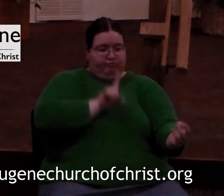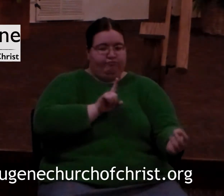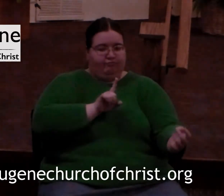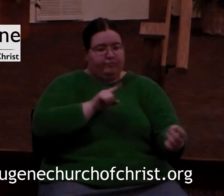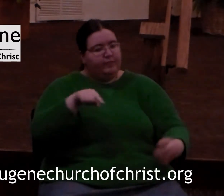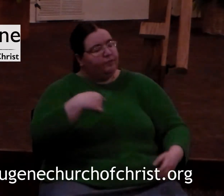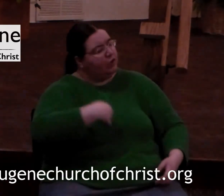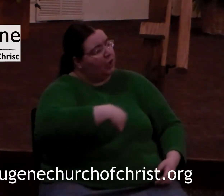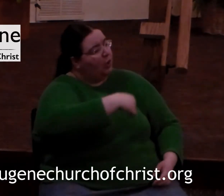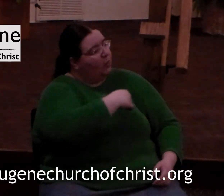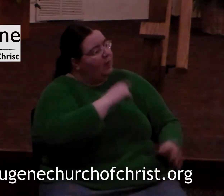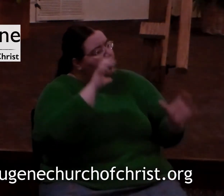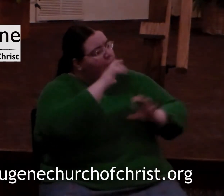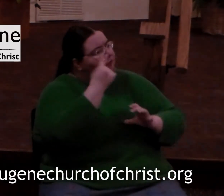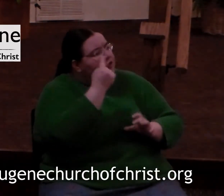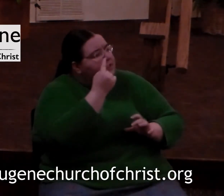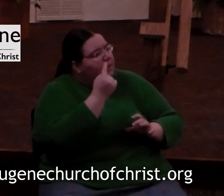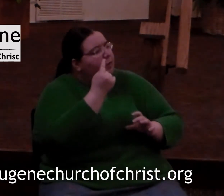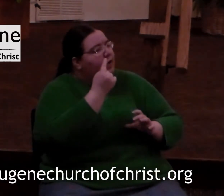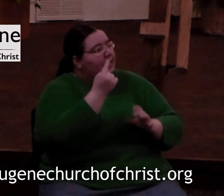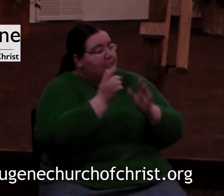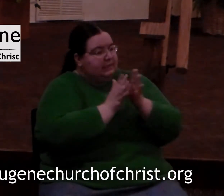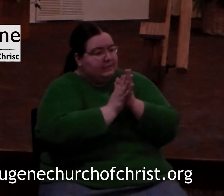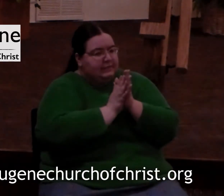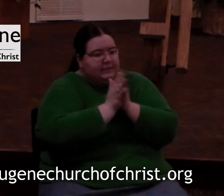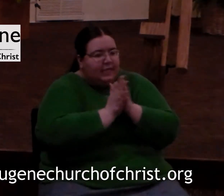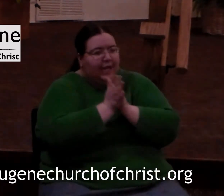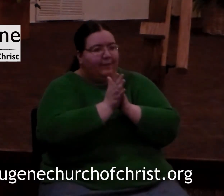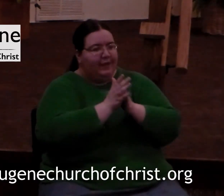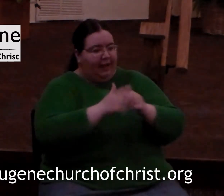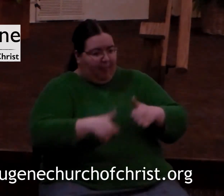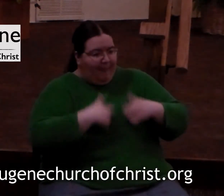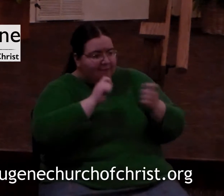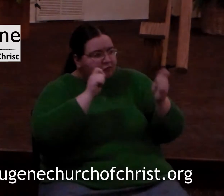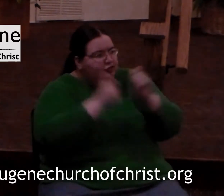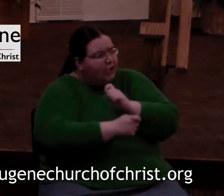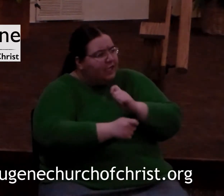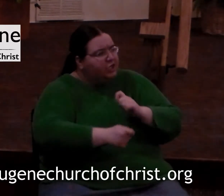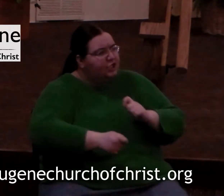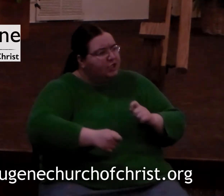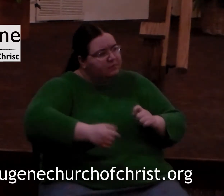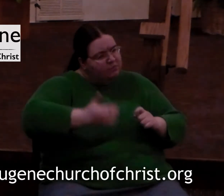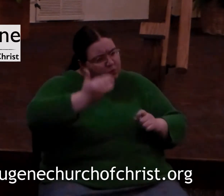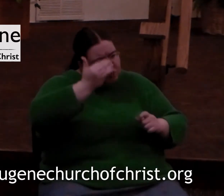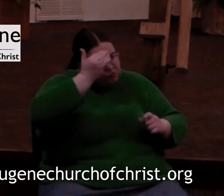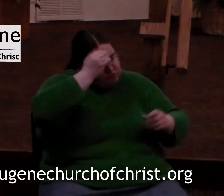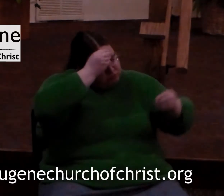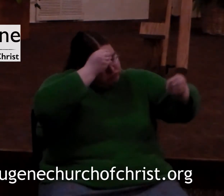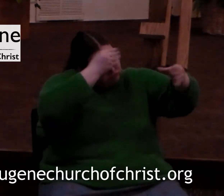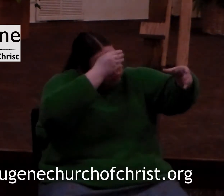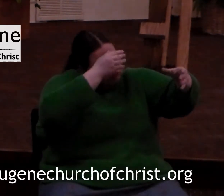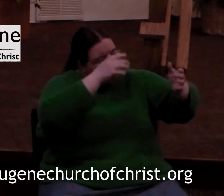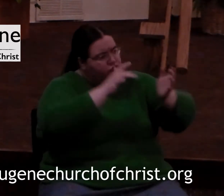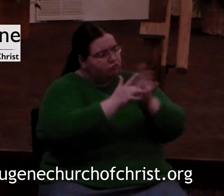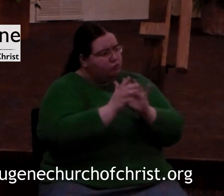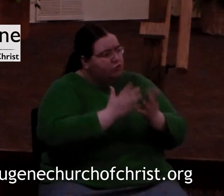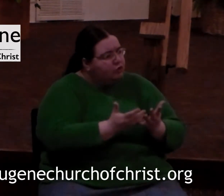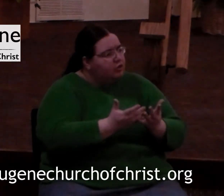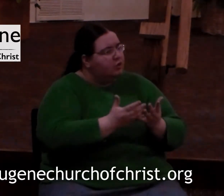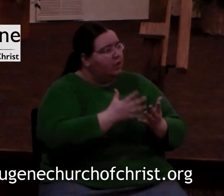is dynamic and life-changing and knows the Word and will counsel us and will help us to grow while we